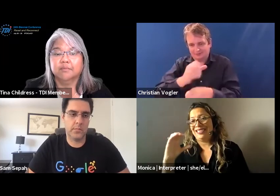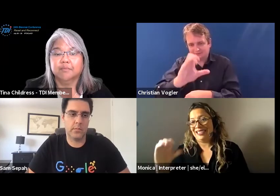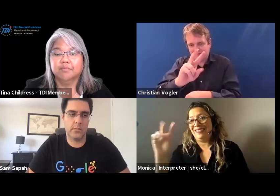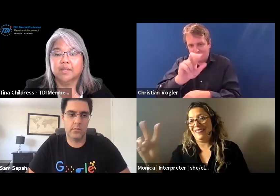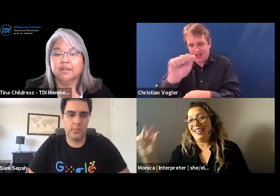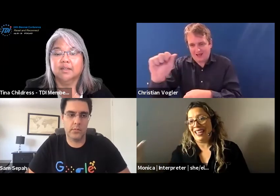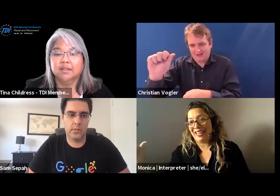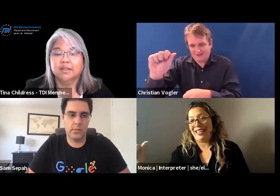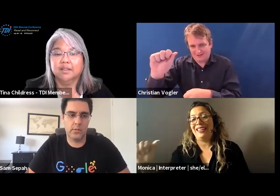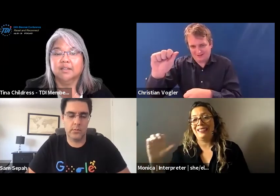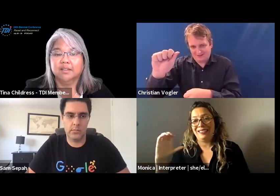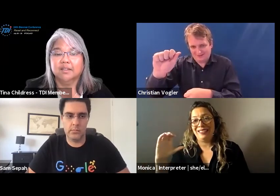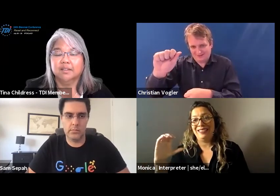the video conference CVA,